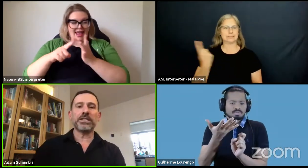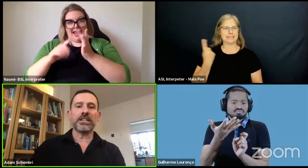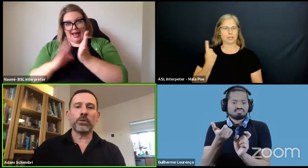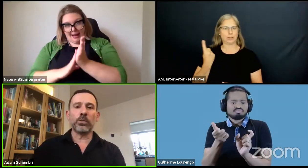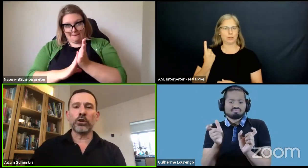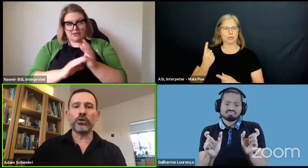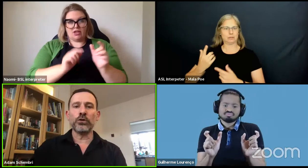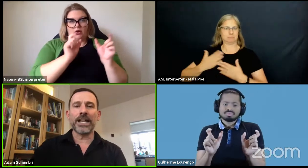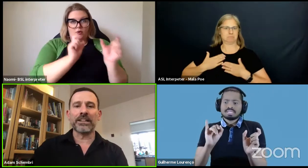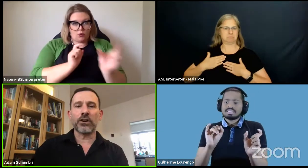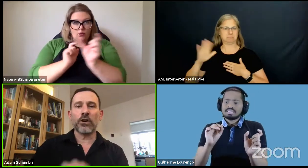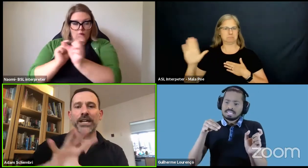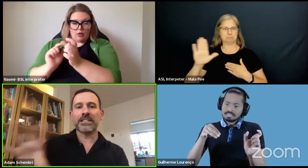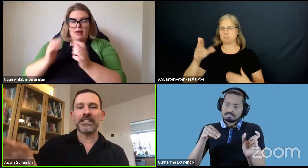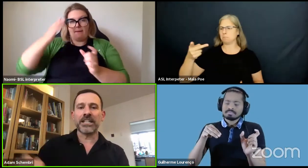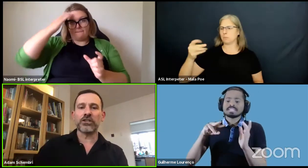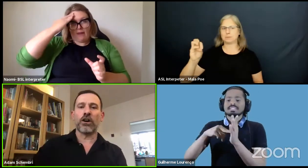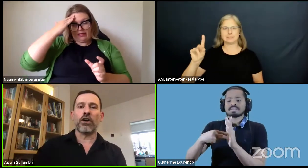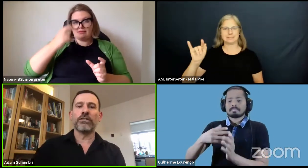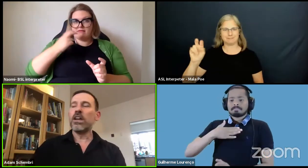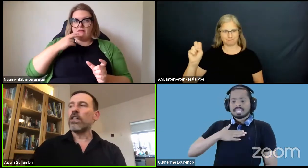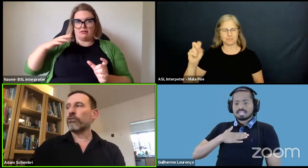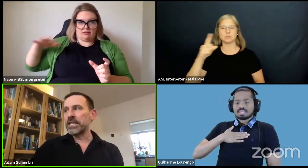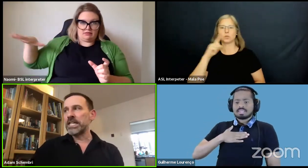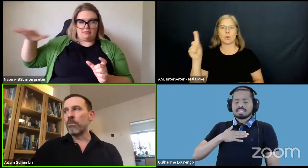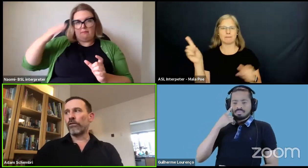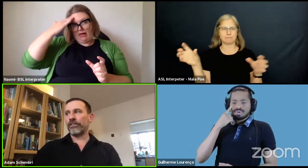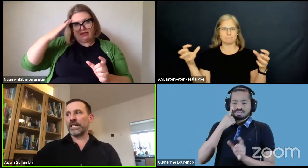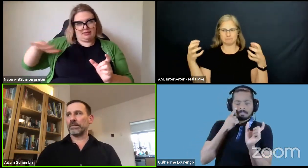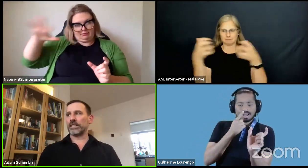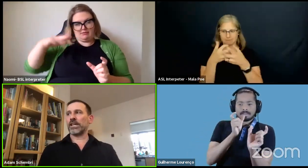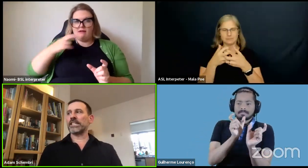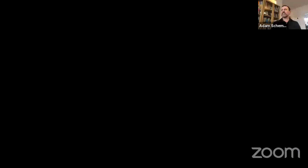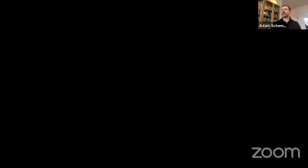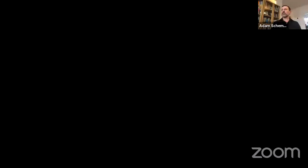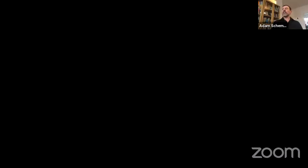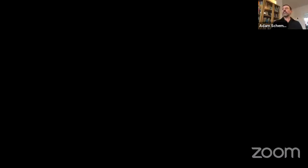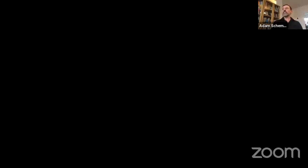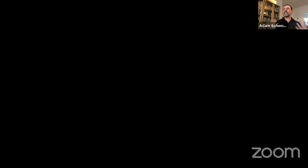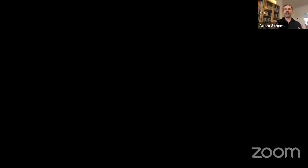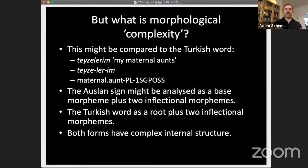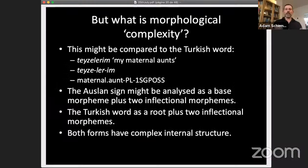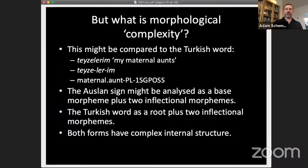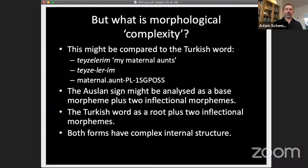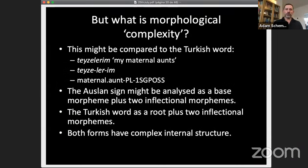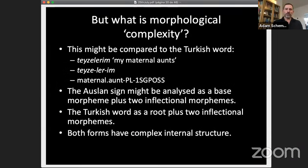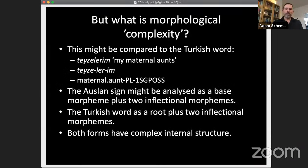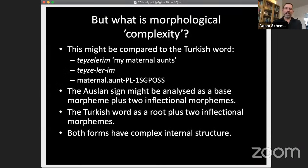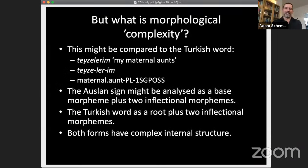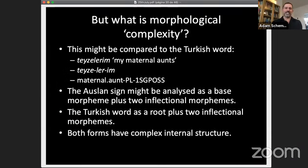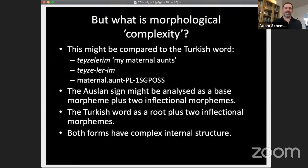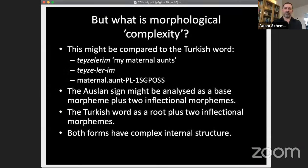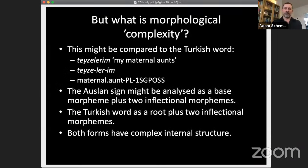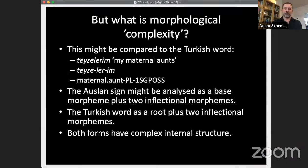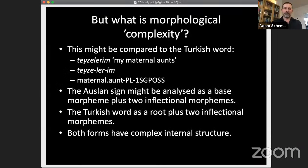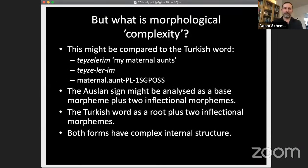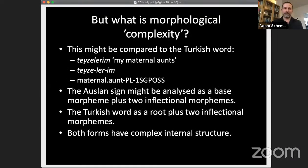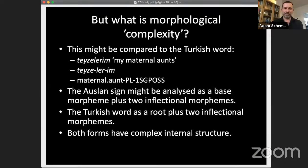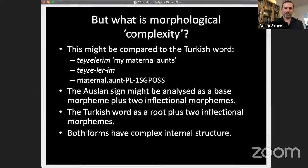this particular word, you get a concatenation of 3 morphemes, okay. So this is similar to, right, here's the